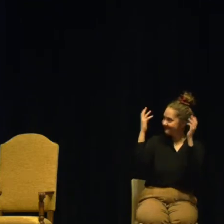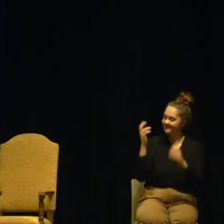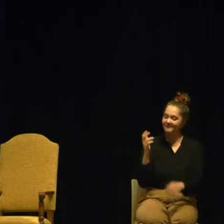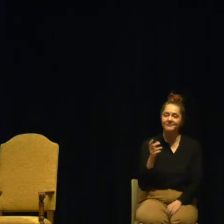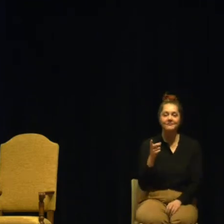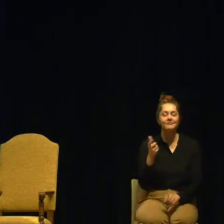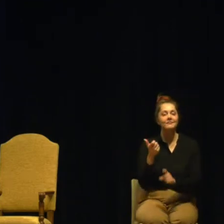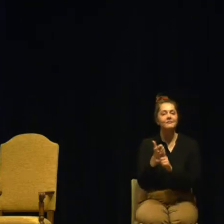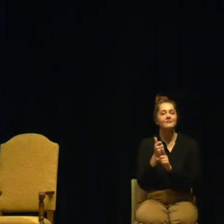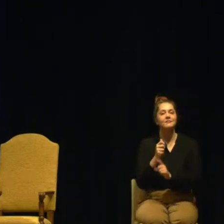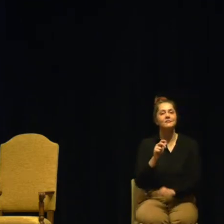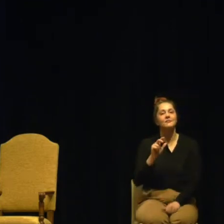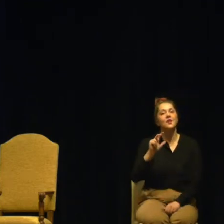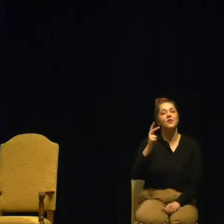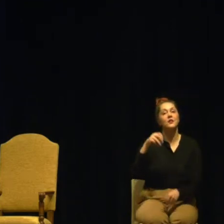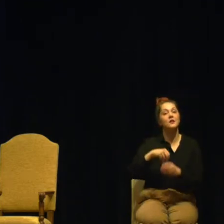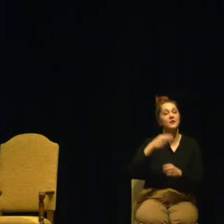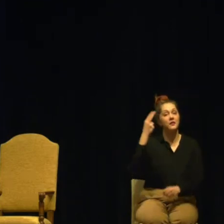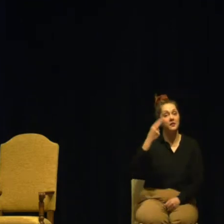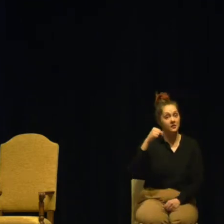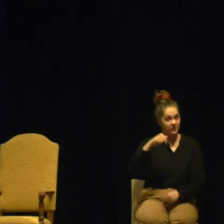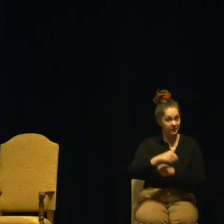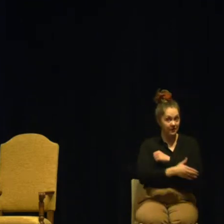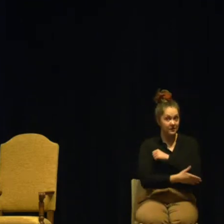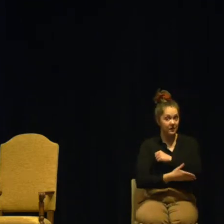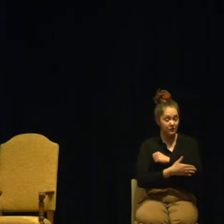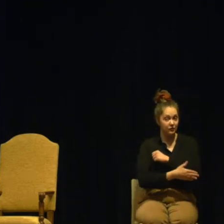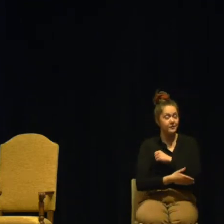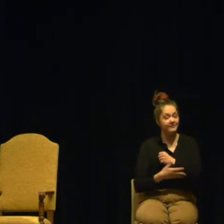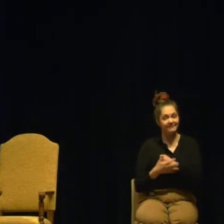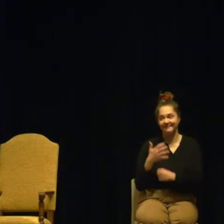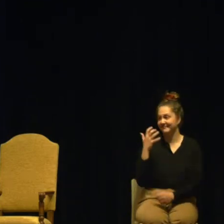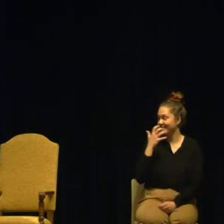He is the third in the history of this country.